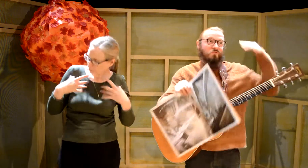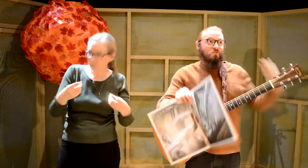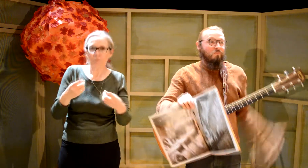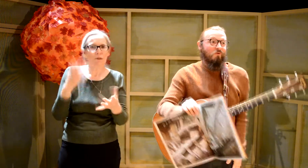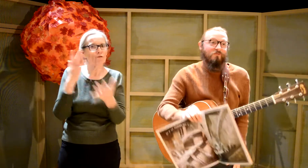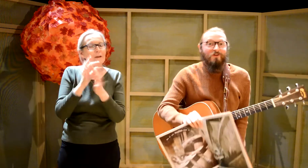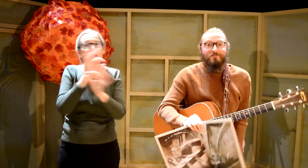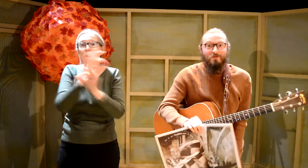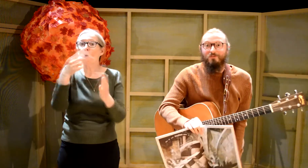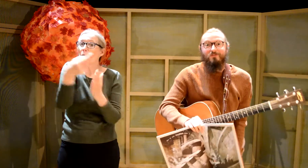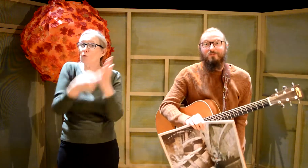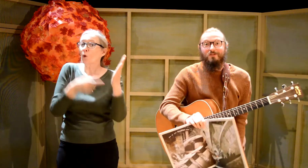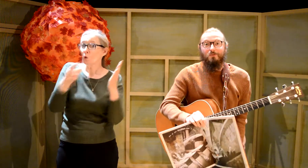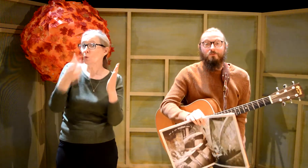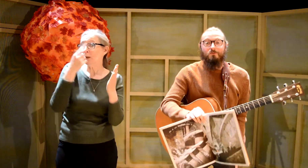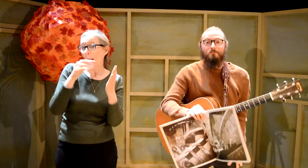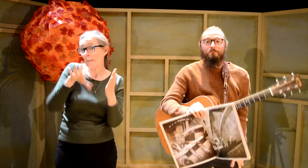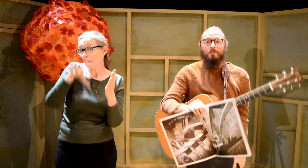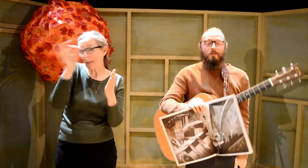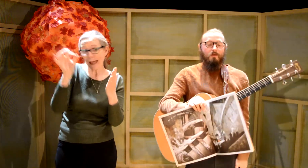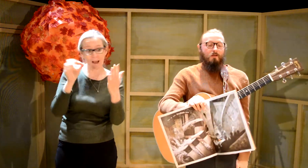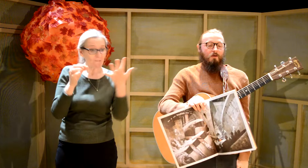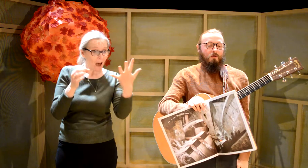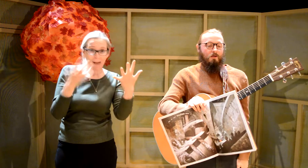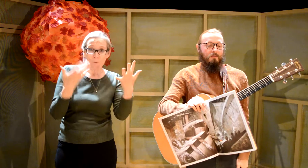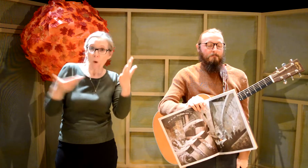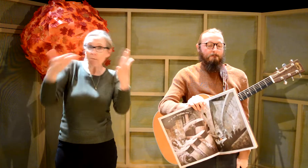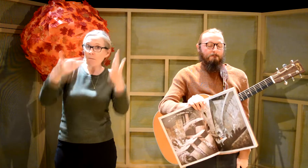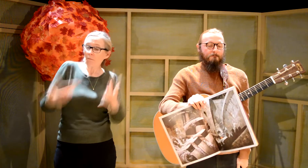can choose more than 5 notes if you really want to.